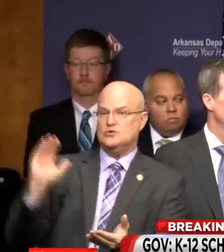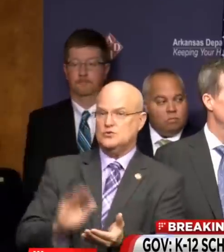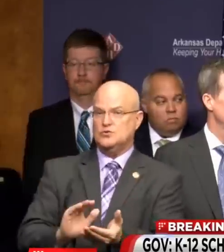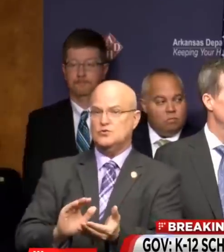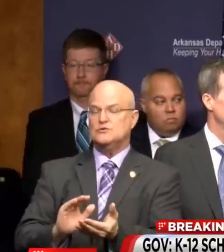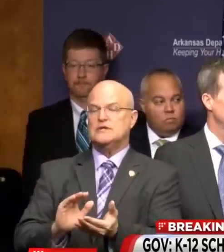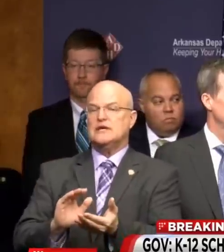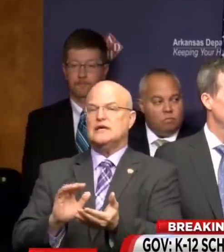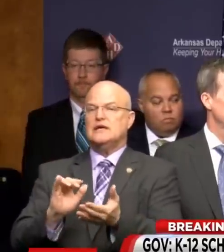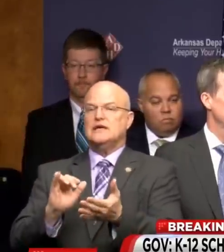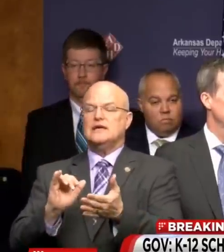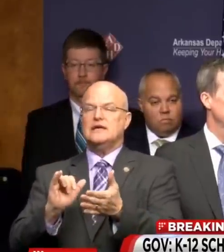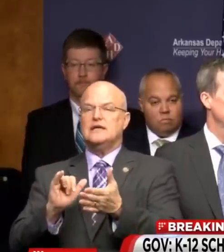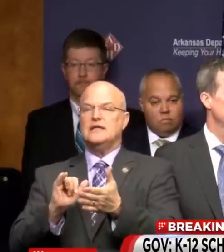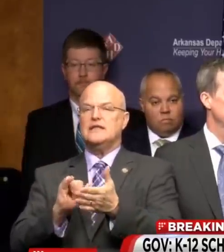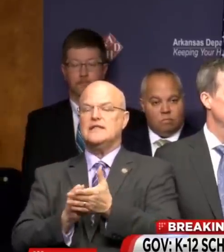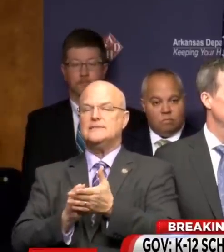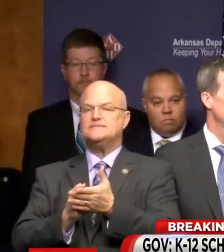reduce the